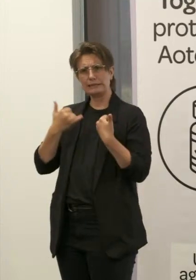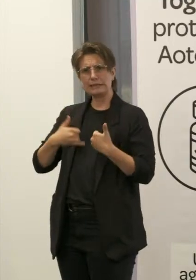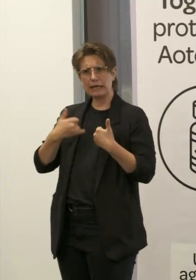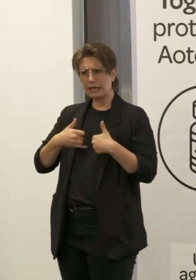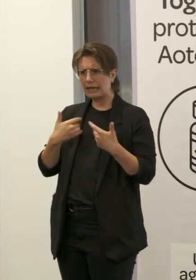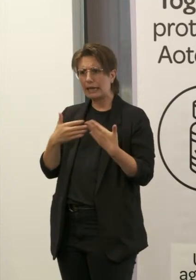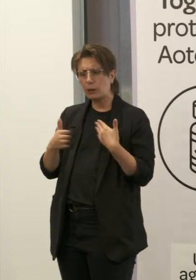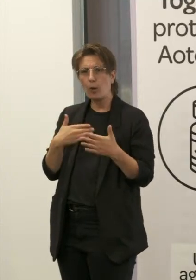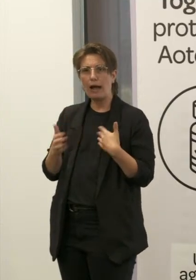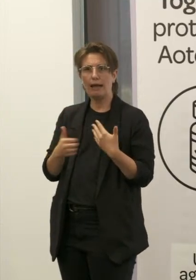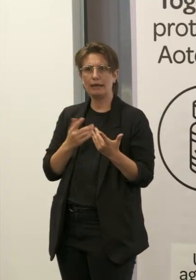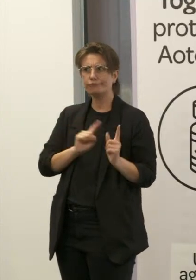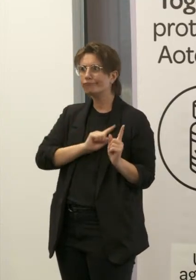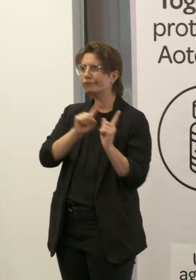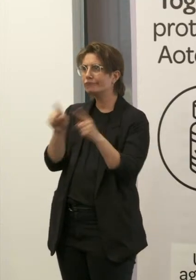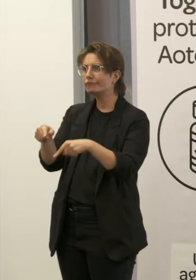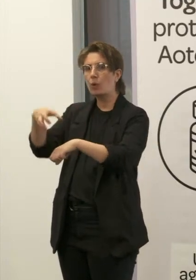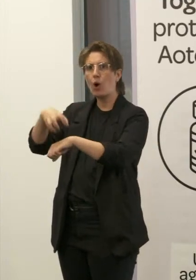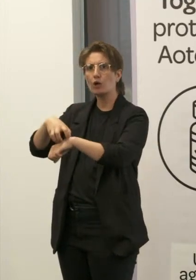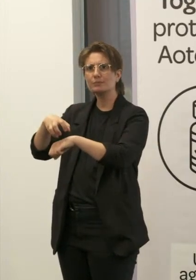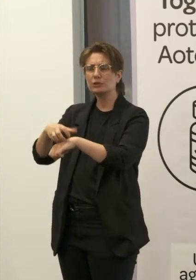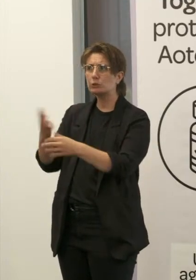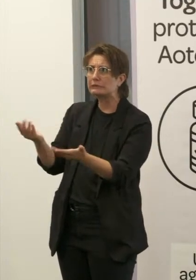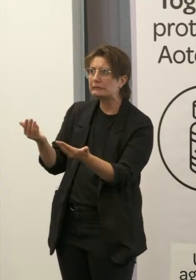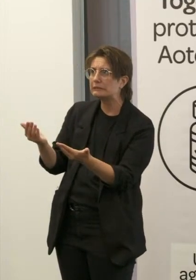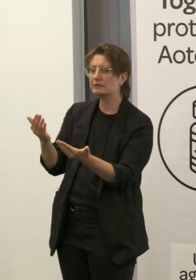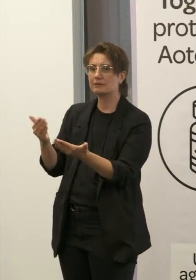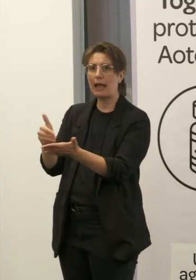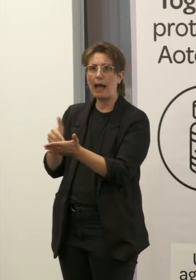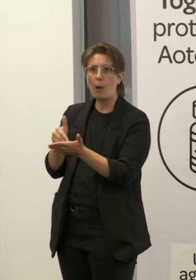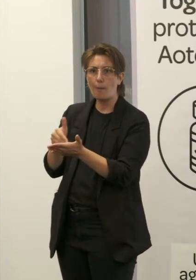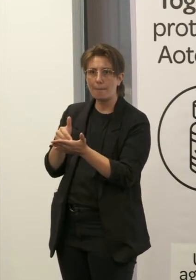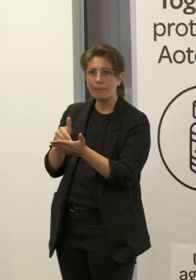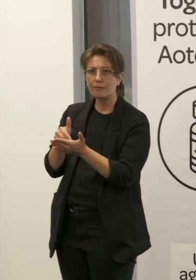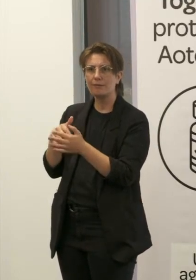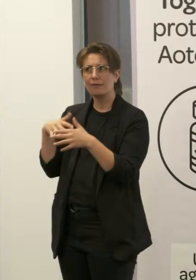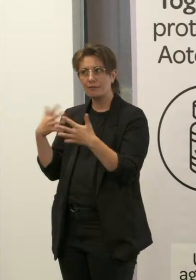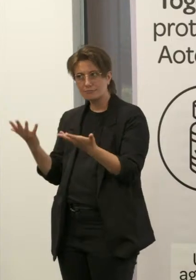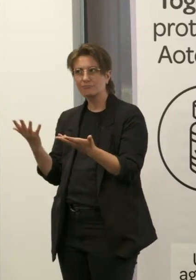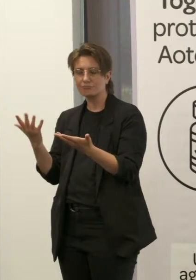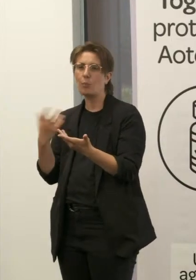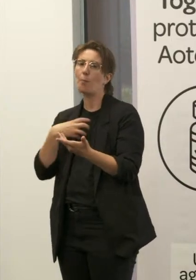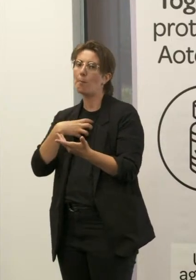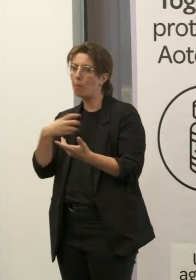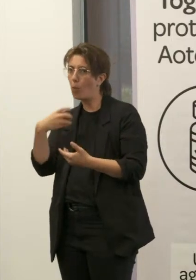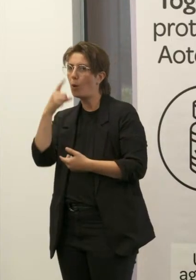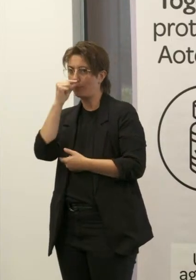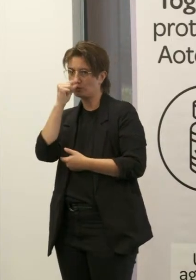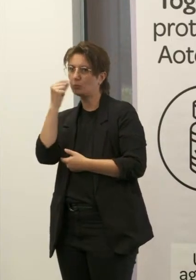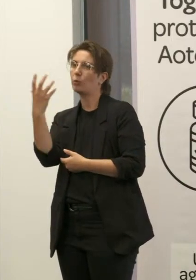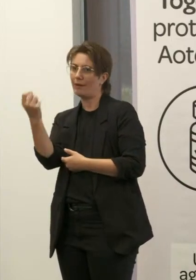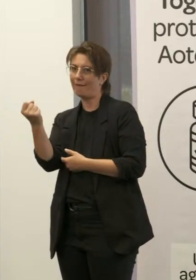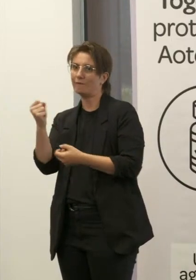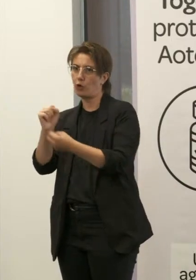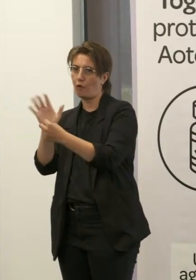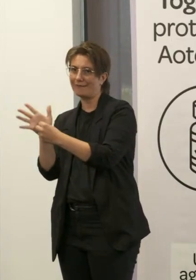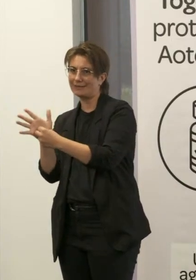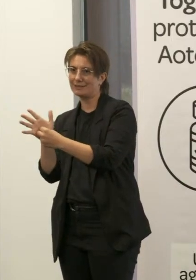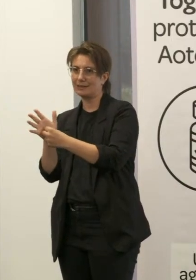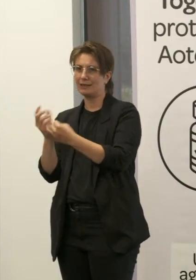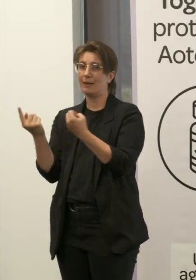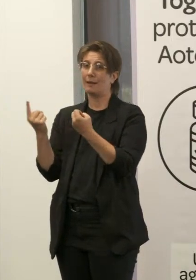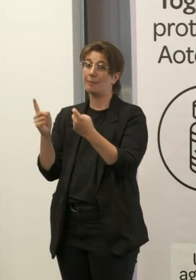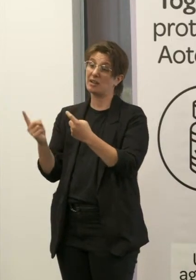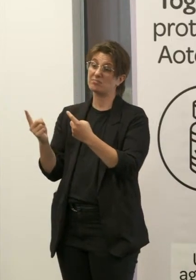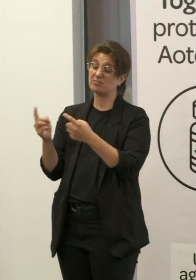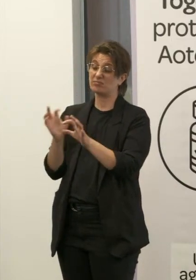they're turning up seeking care. But out in the community where you've just got asymptomatic people, even in Auckland at the moment, which has got about